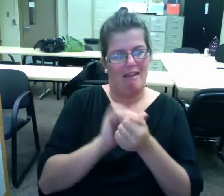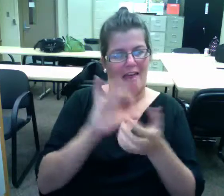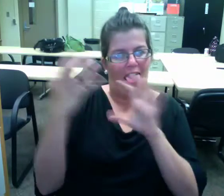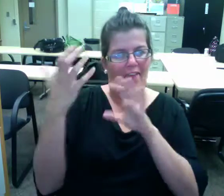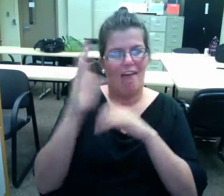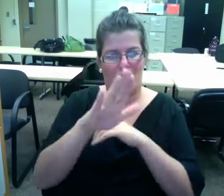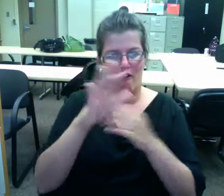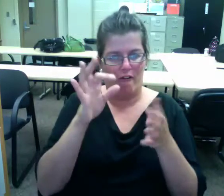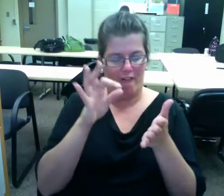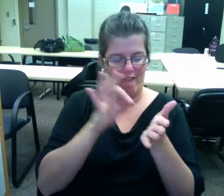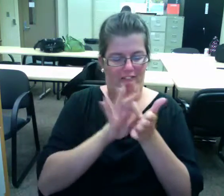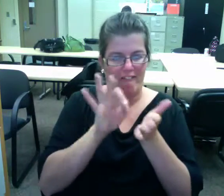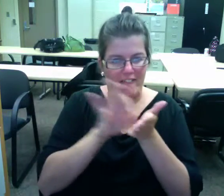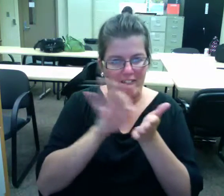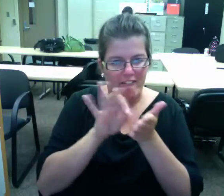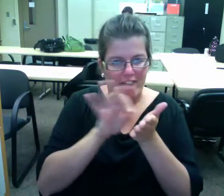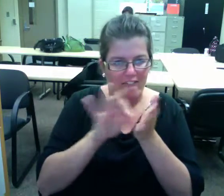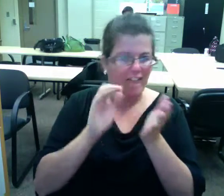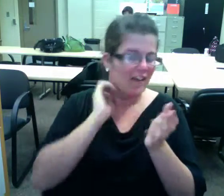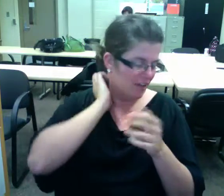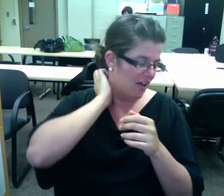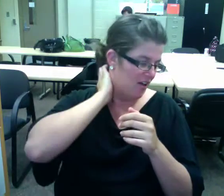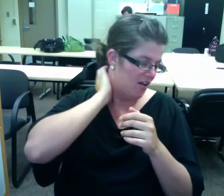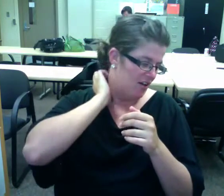But we'll let Mr. Jones worry about that later.